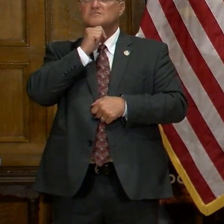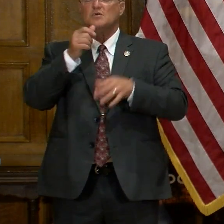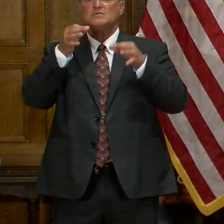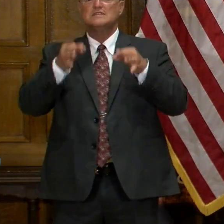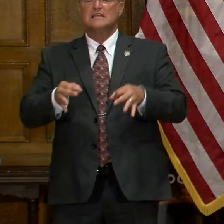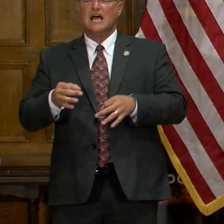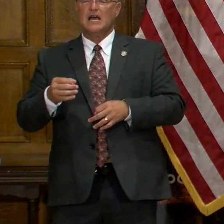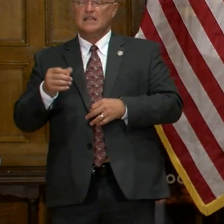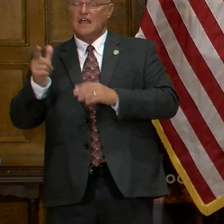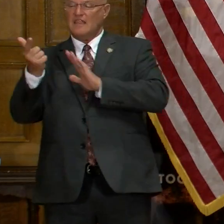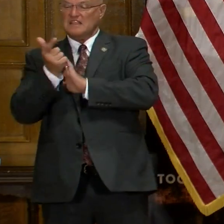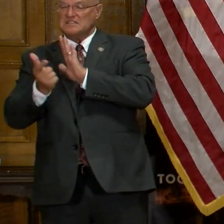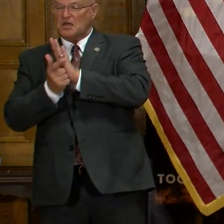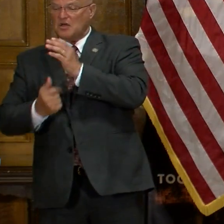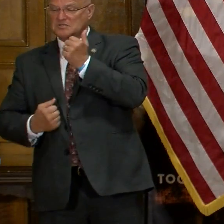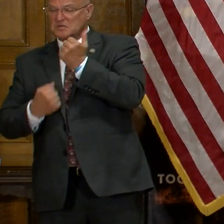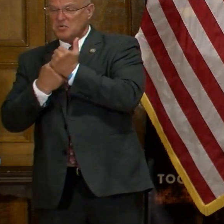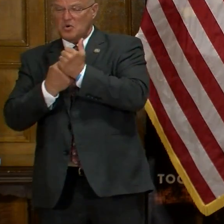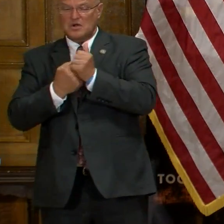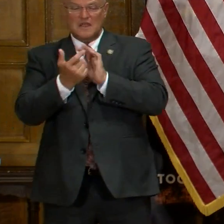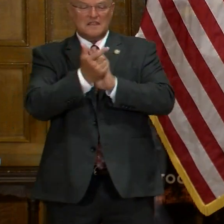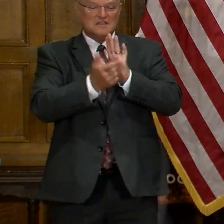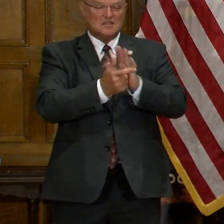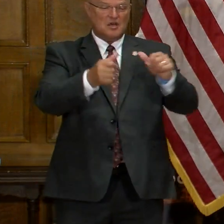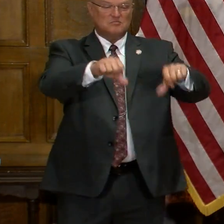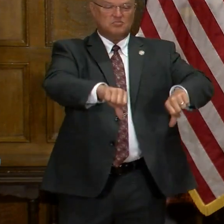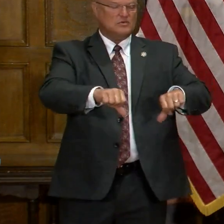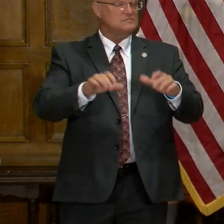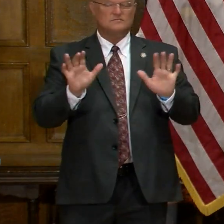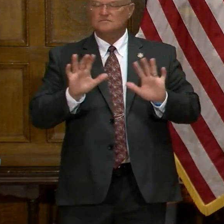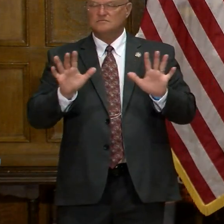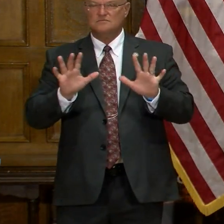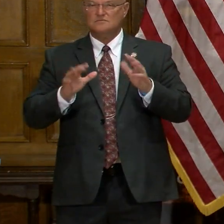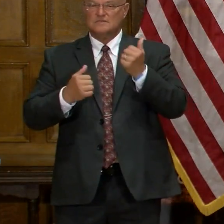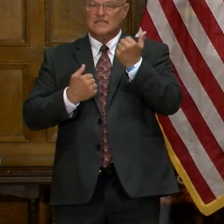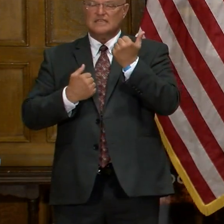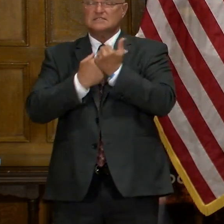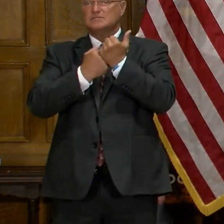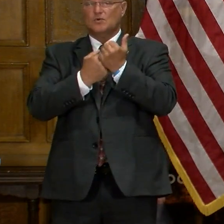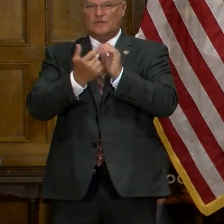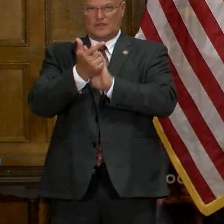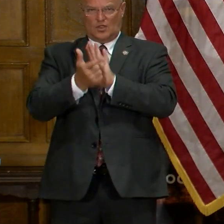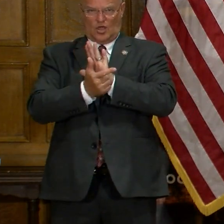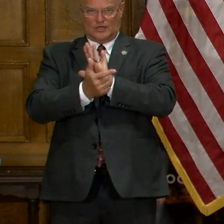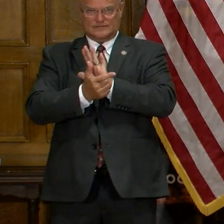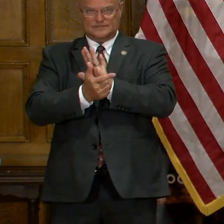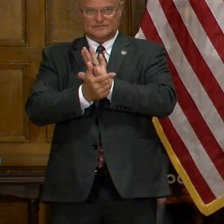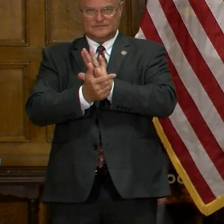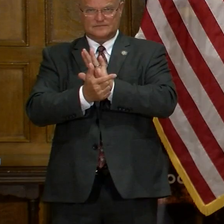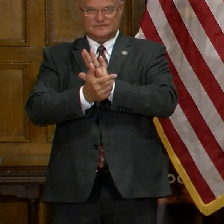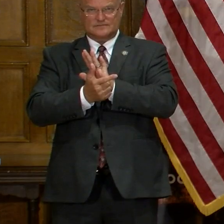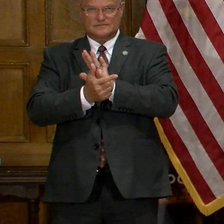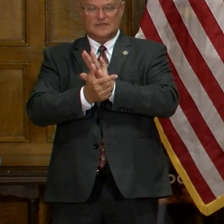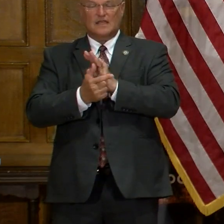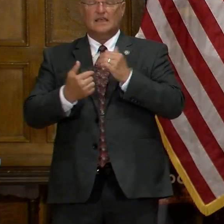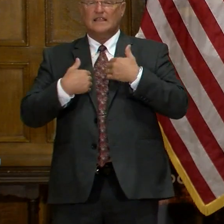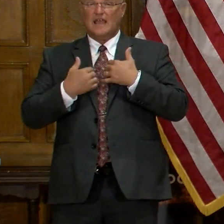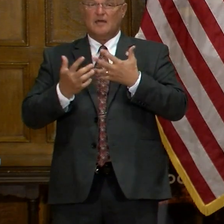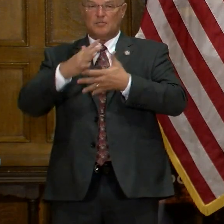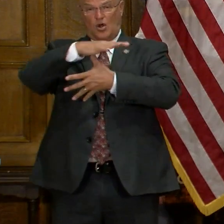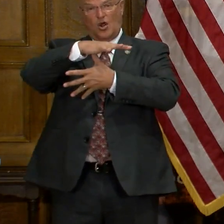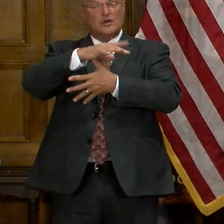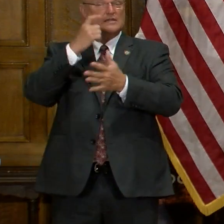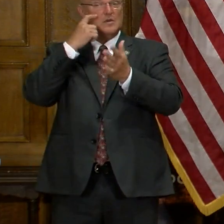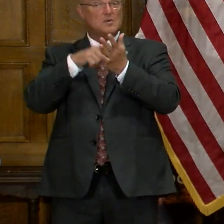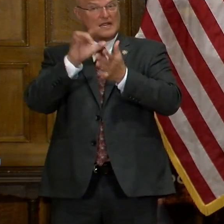choose as to what law they're going to enforce generally. They enforce the law. Now, they always set priorities. I